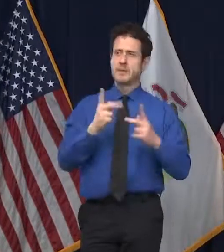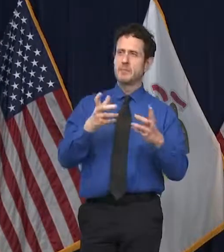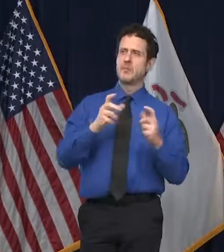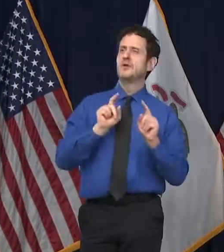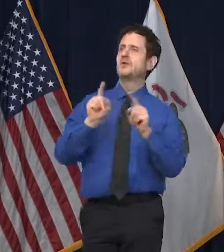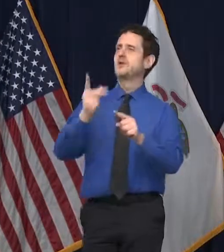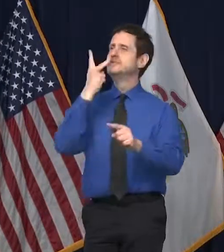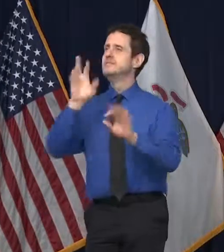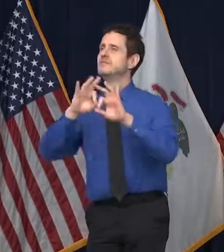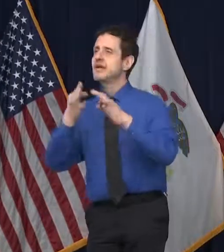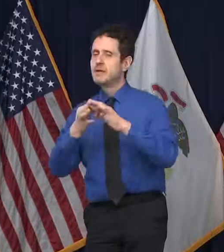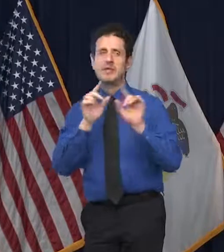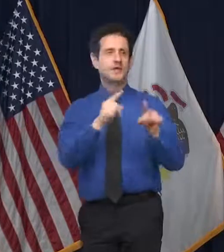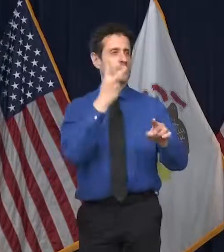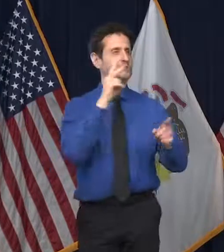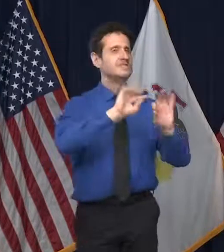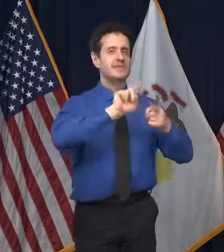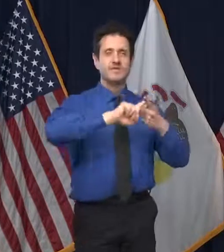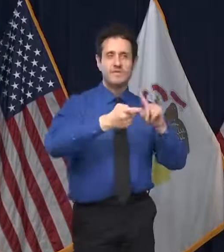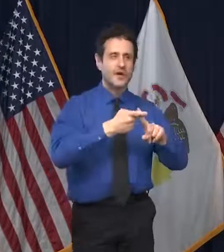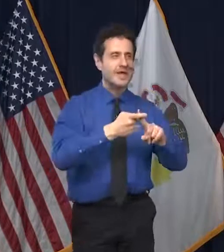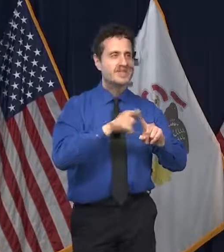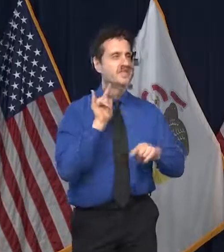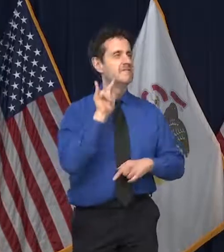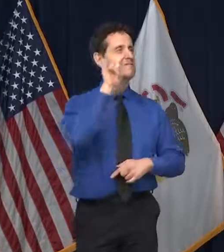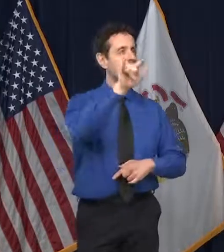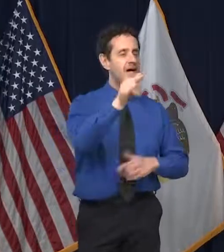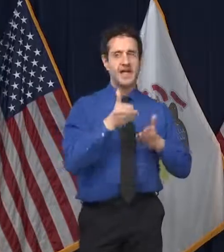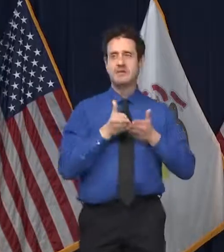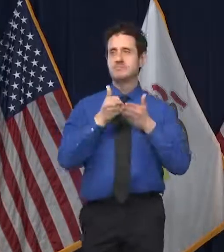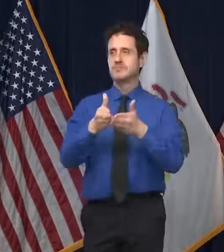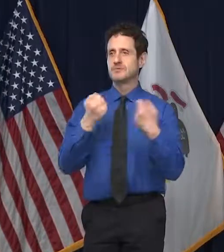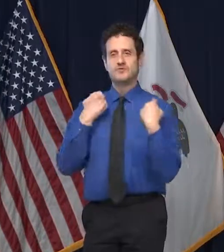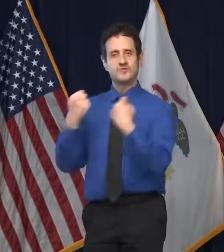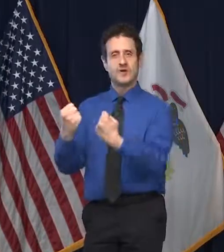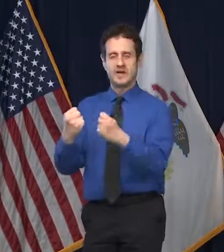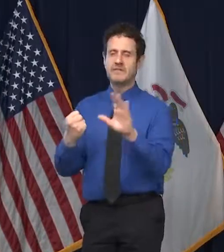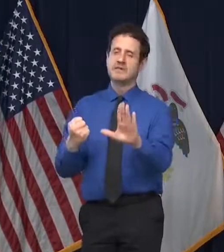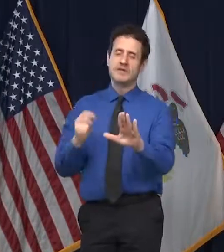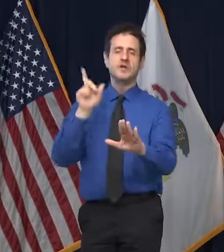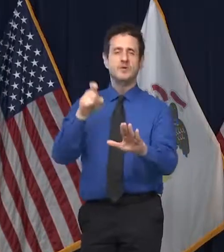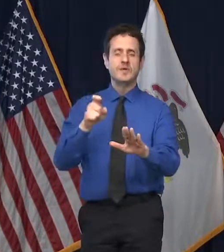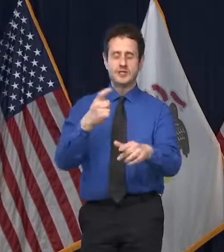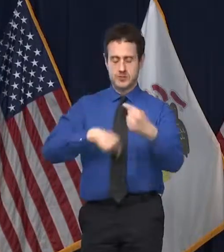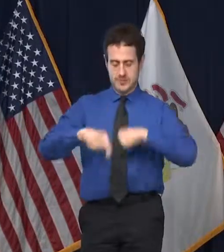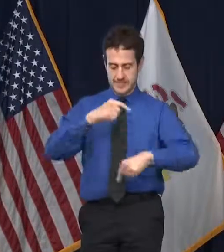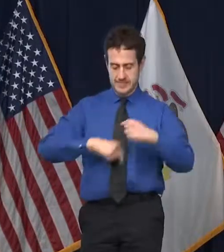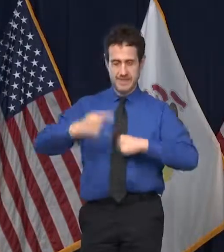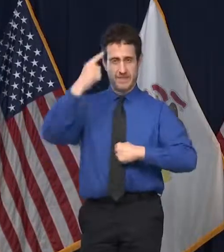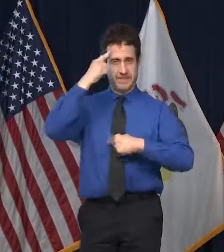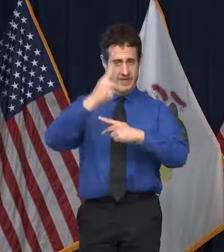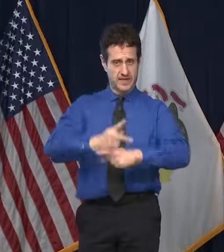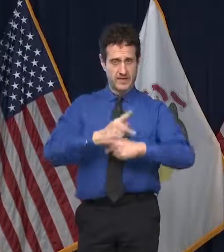and friends. We just really need to think about this. Let's be